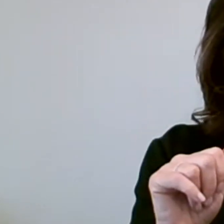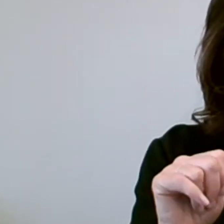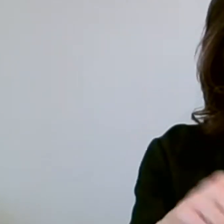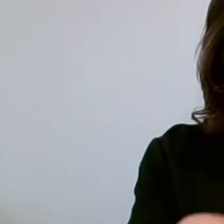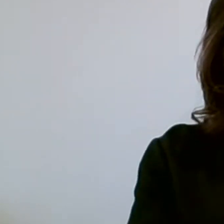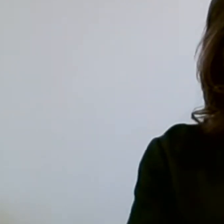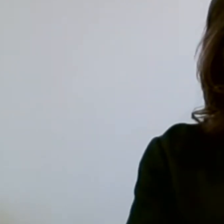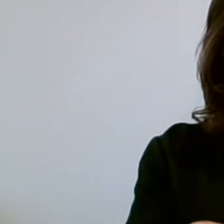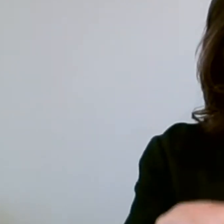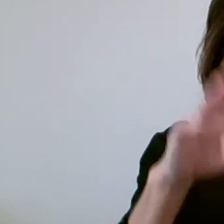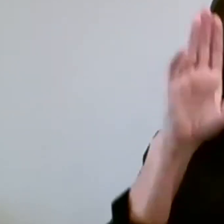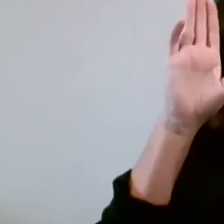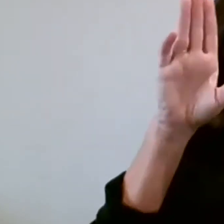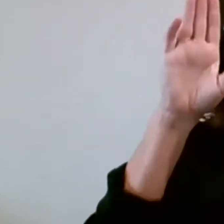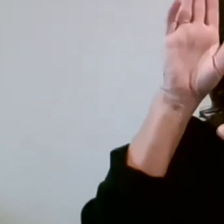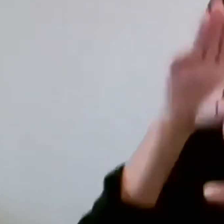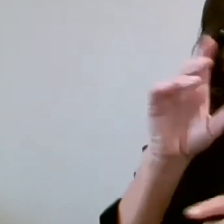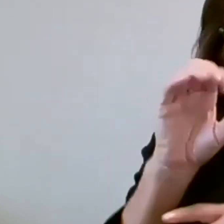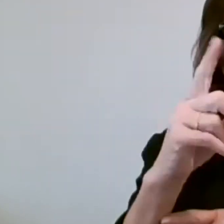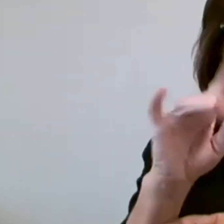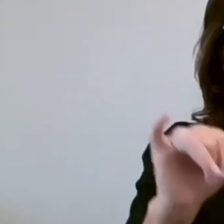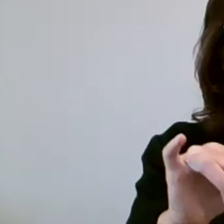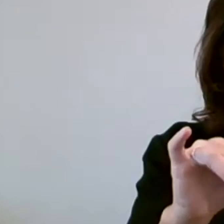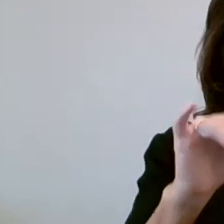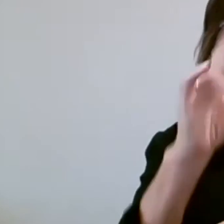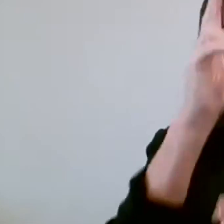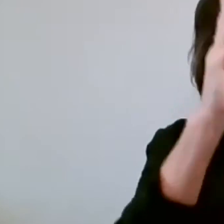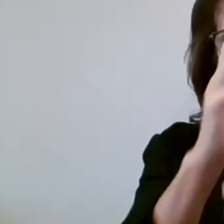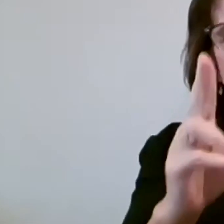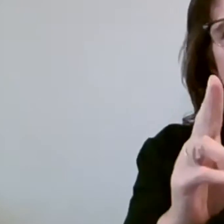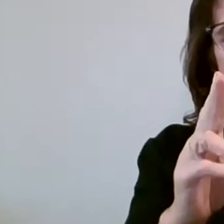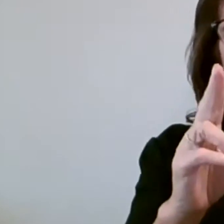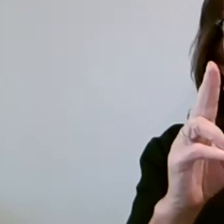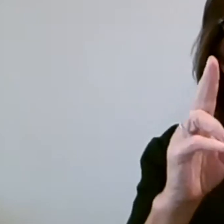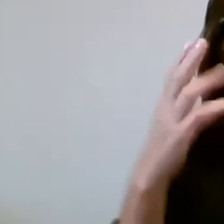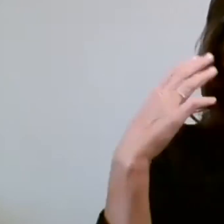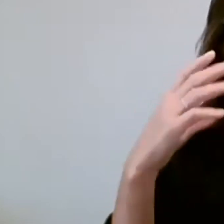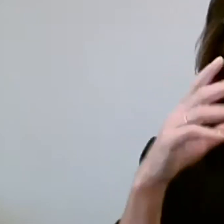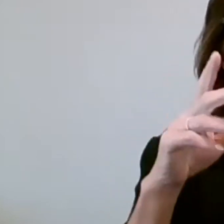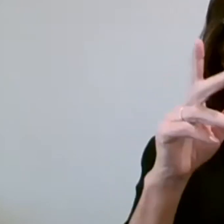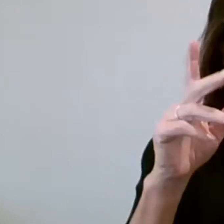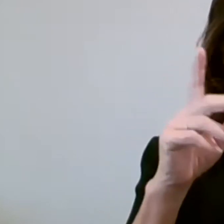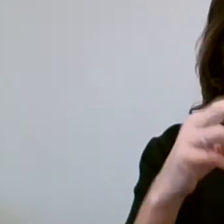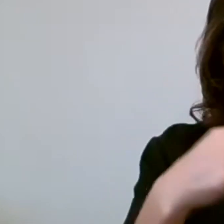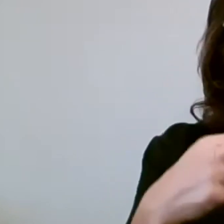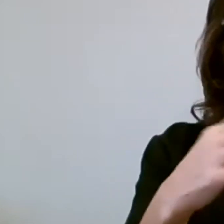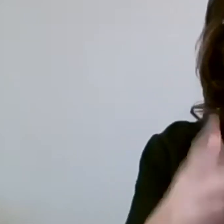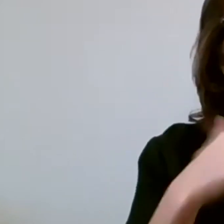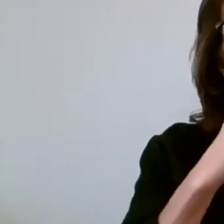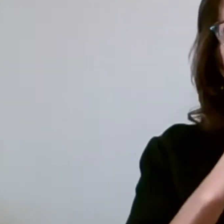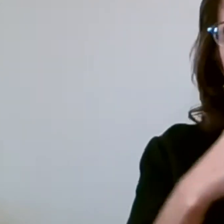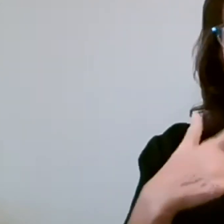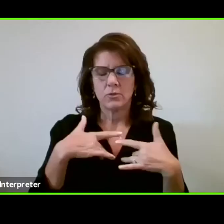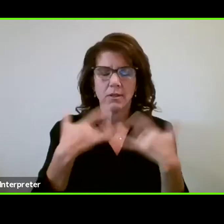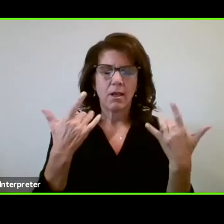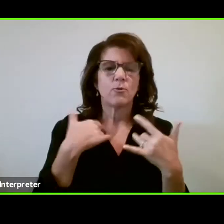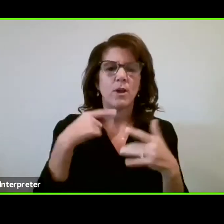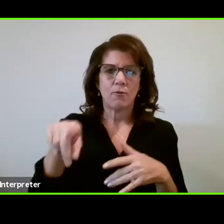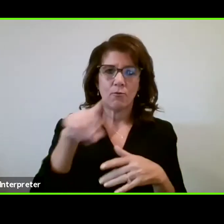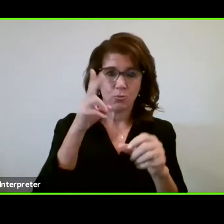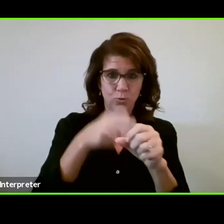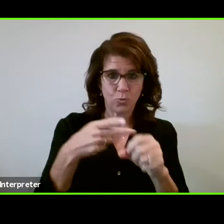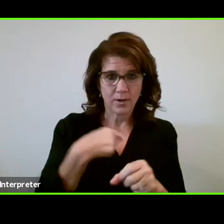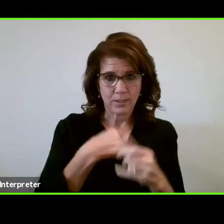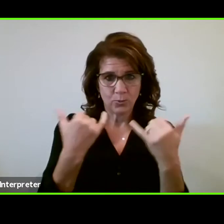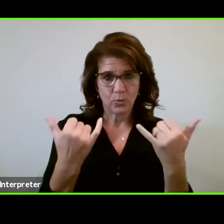Excellencies, distinguished delegates, ladies and gentlemen, we are delighted to have you join us